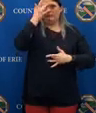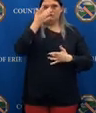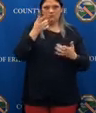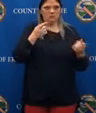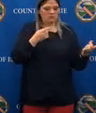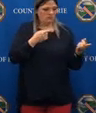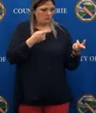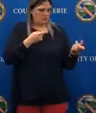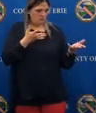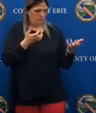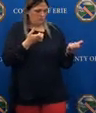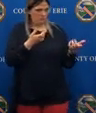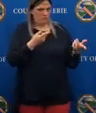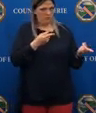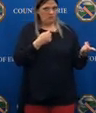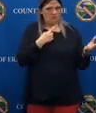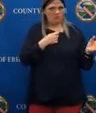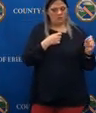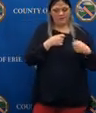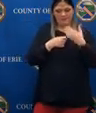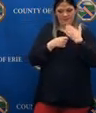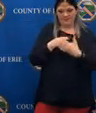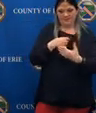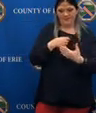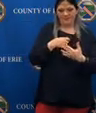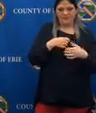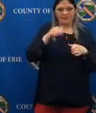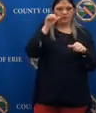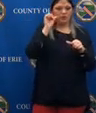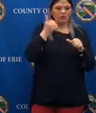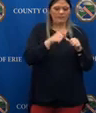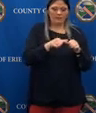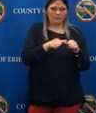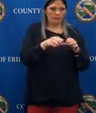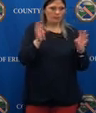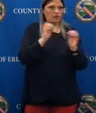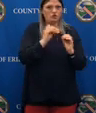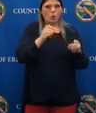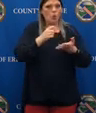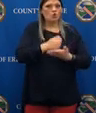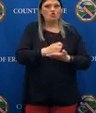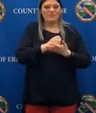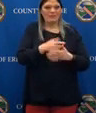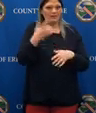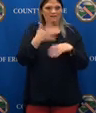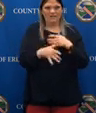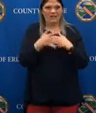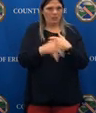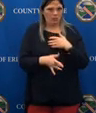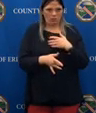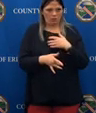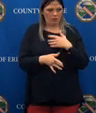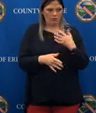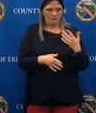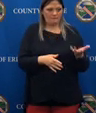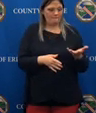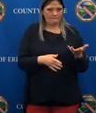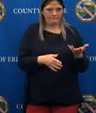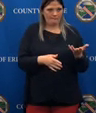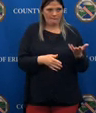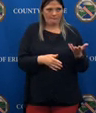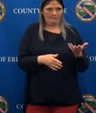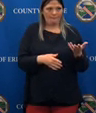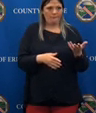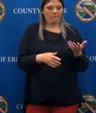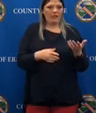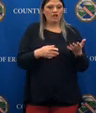Doctor, would you like to go on further? Yeah, thank you. So remember, there is no treatment available now, and there's no either to